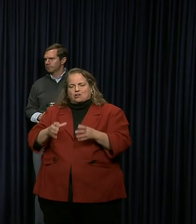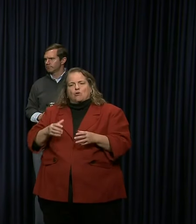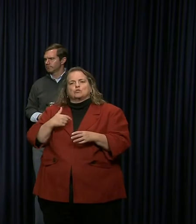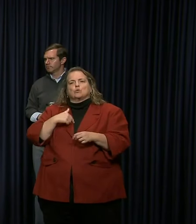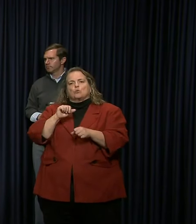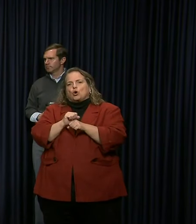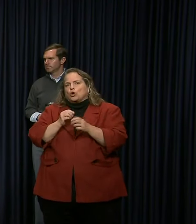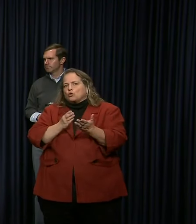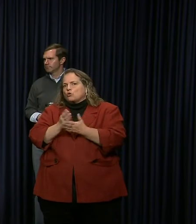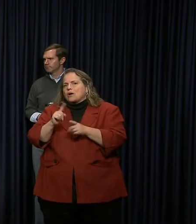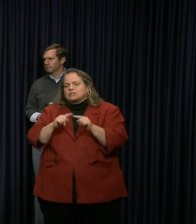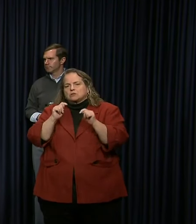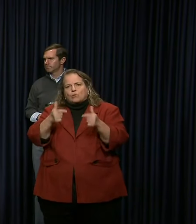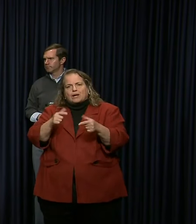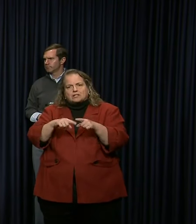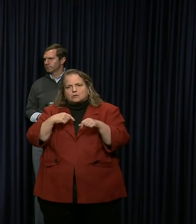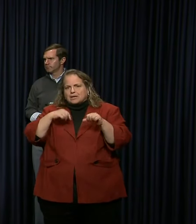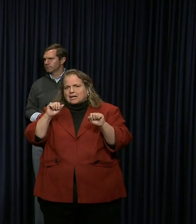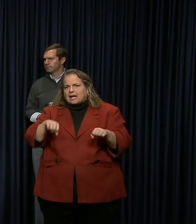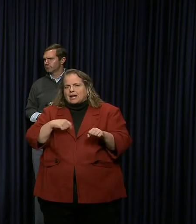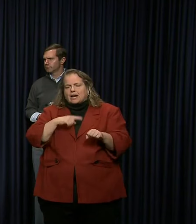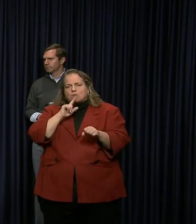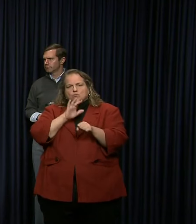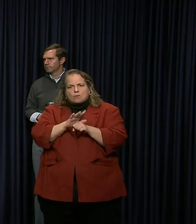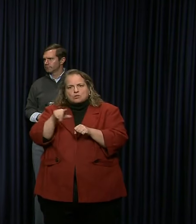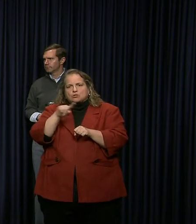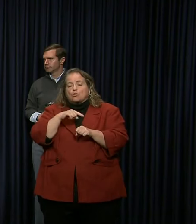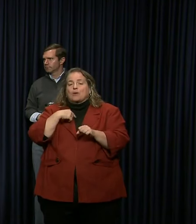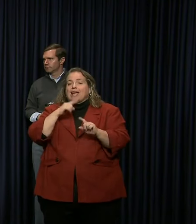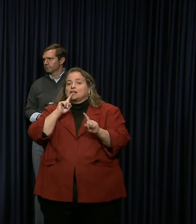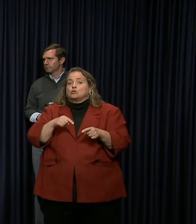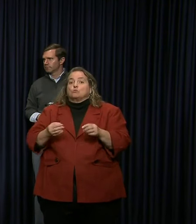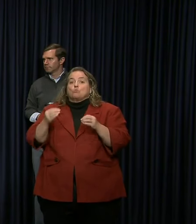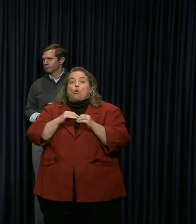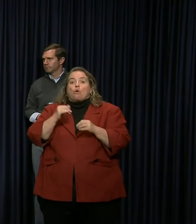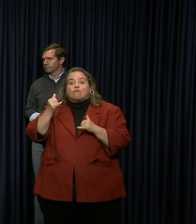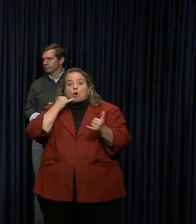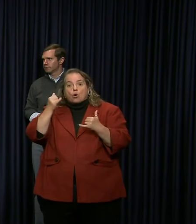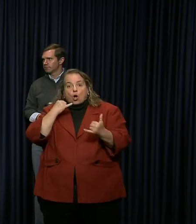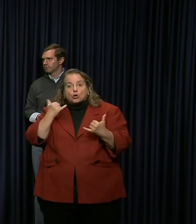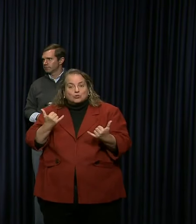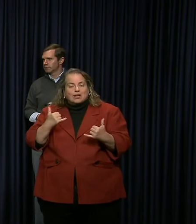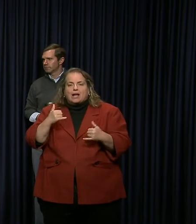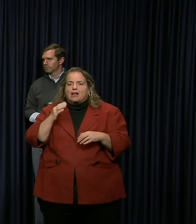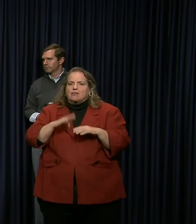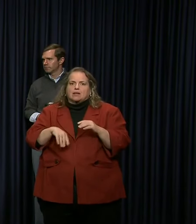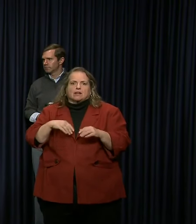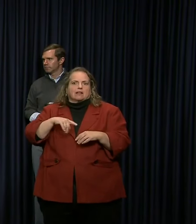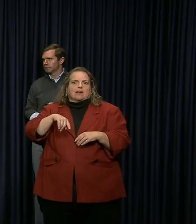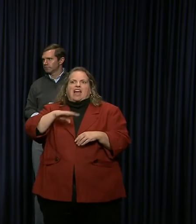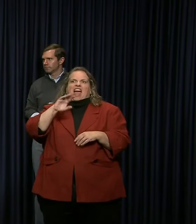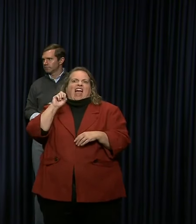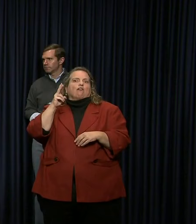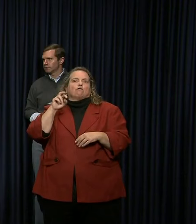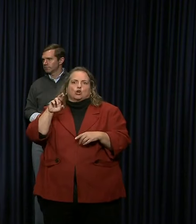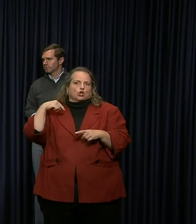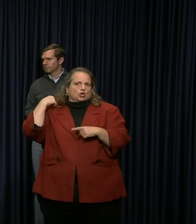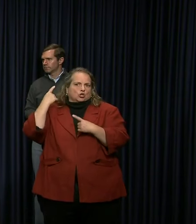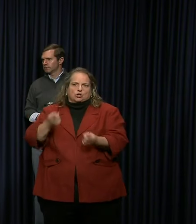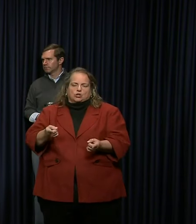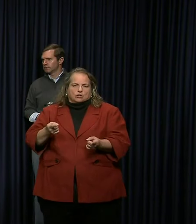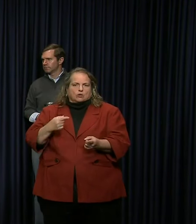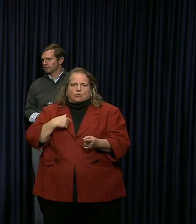as we can, I promise you that. We answered more phone calls today than we have since this began. By the end, we're well